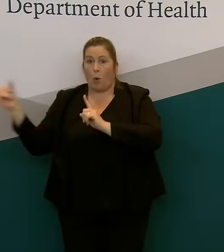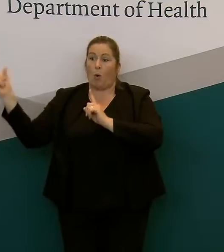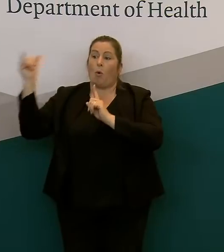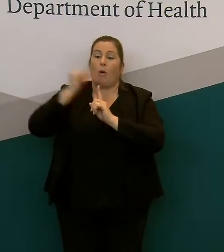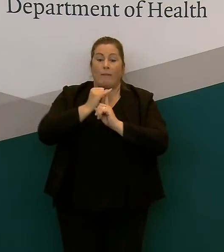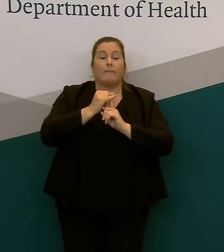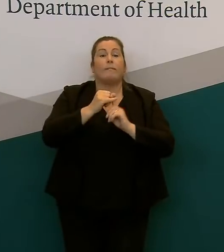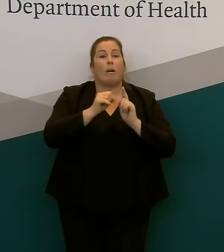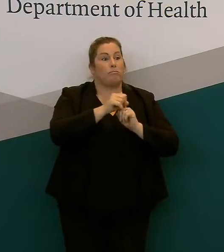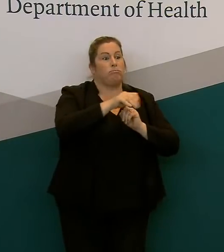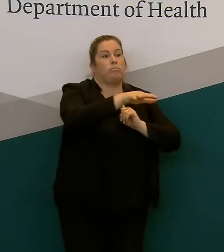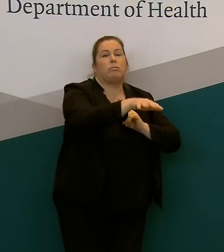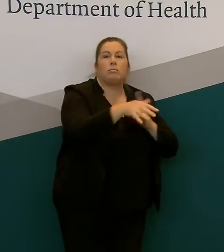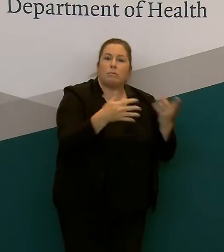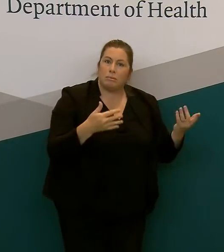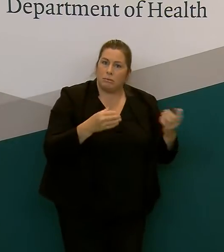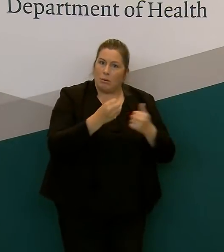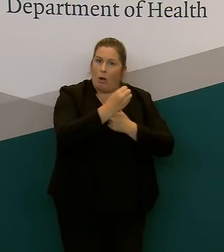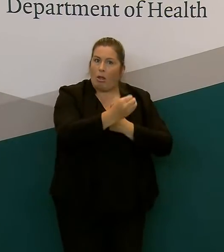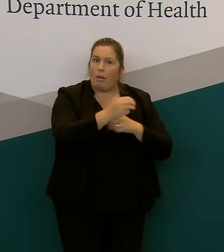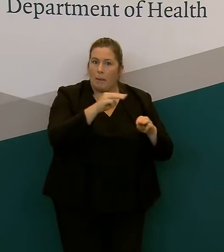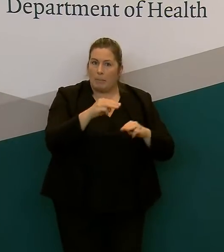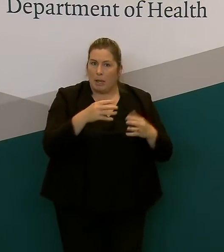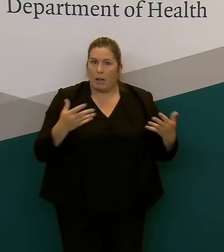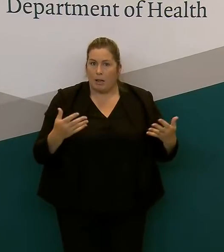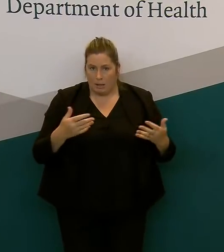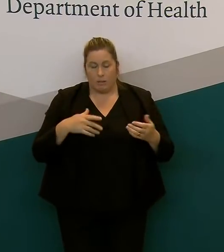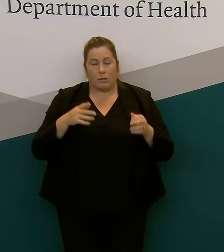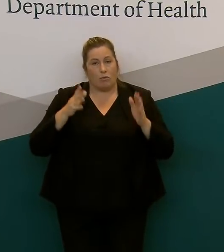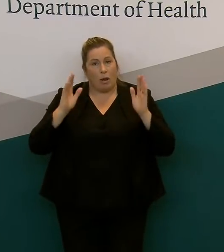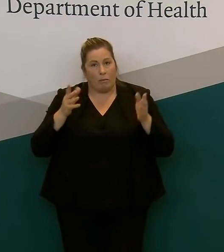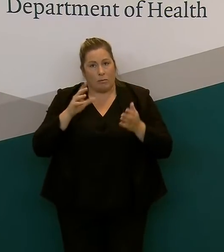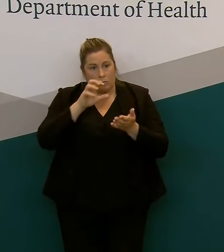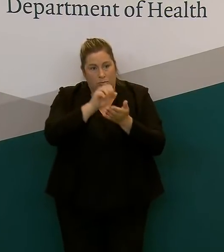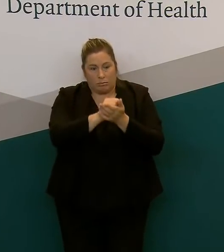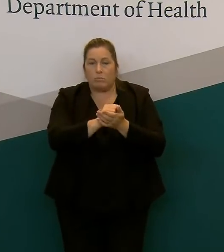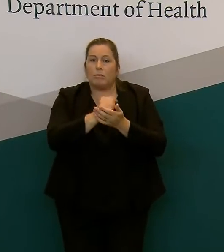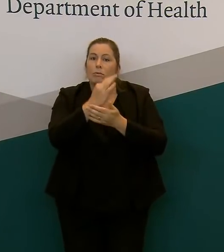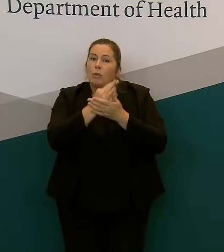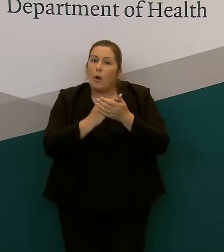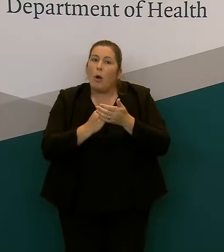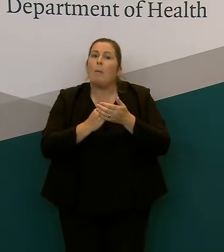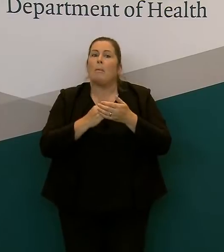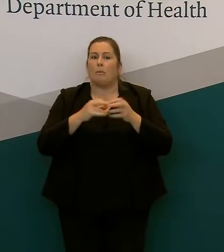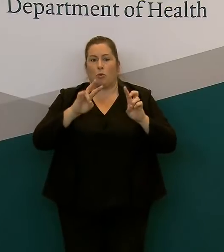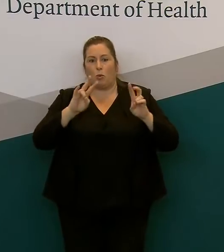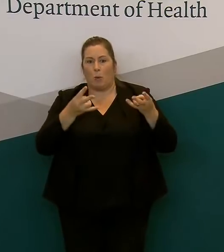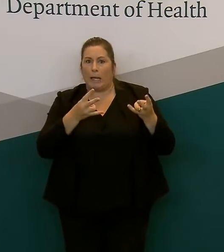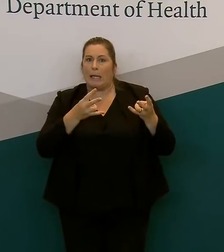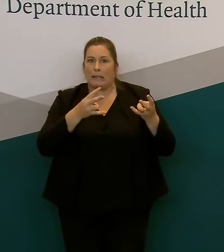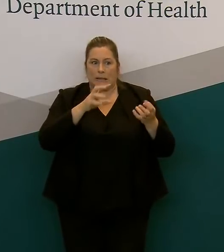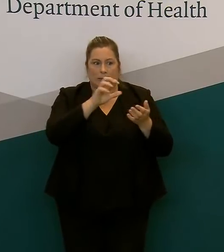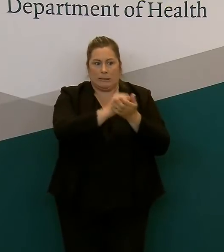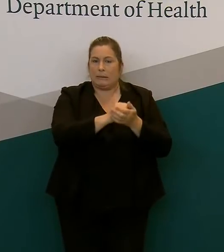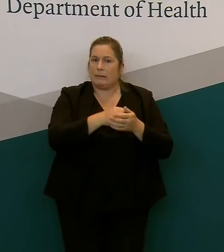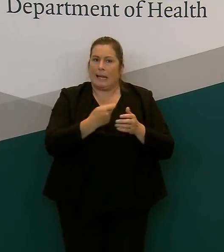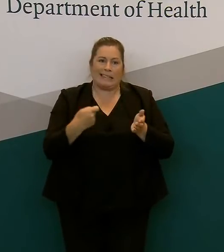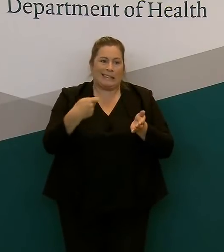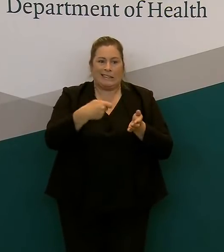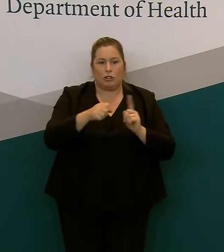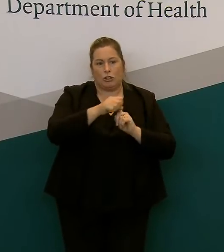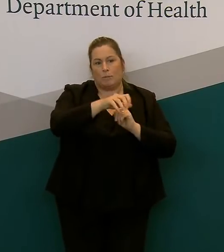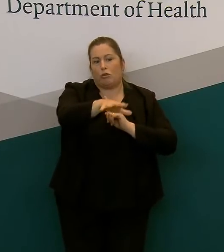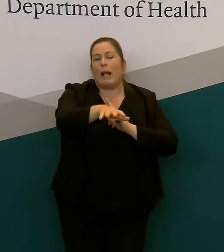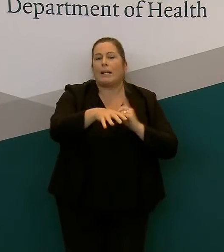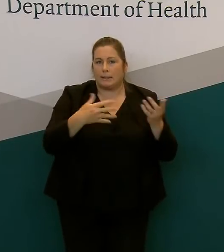just like we've always known with this disease, a small number of cases can quickly lead to additional spread and a larger